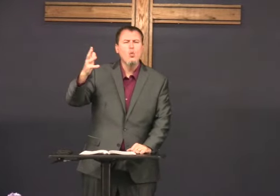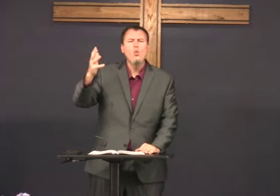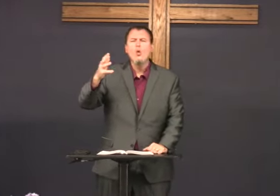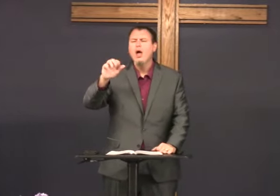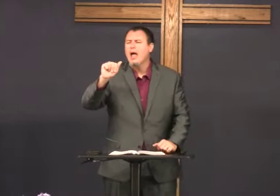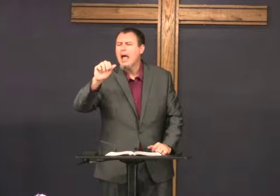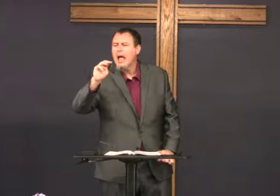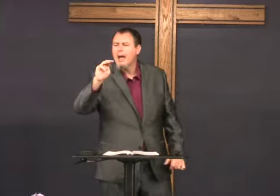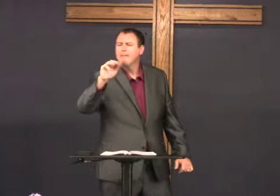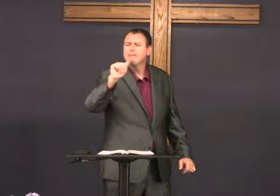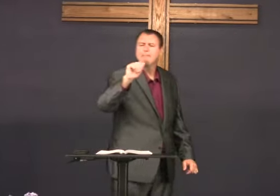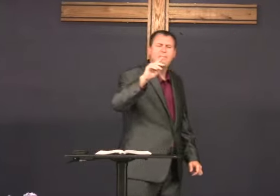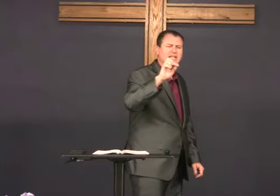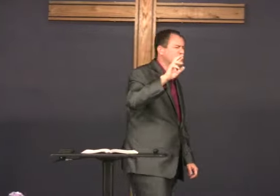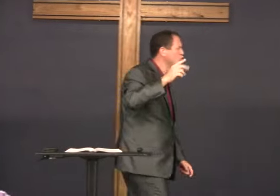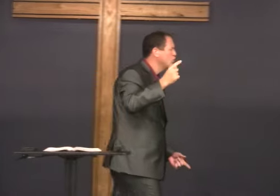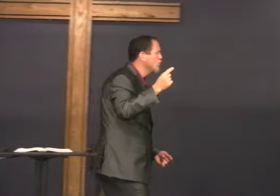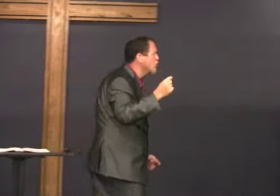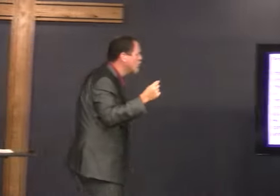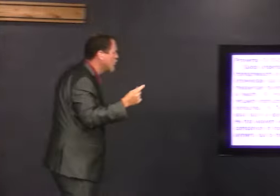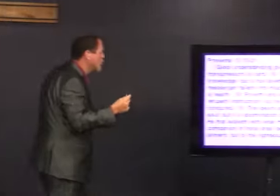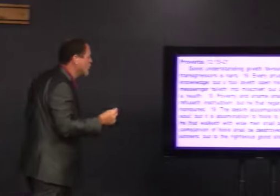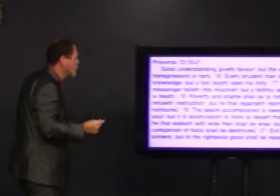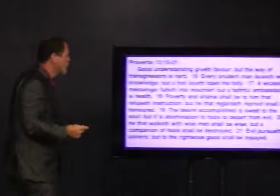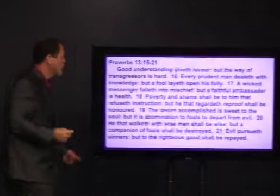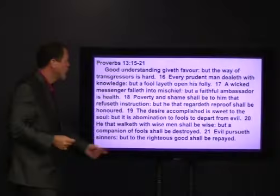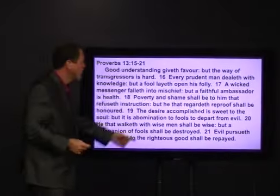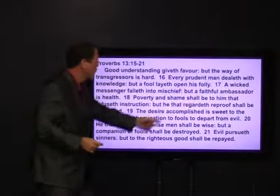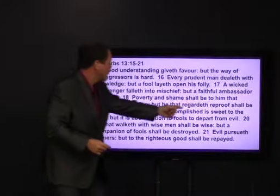So an ambassador. What is an ambassador?